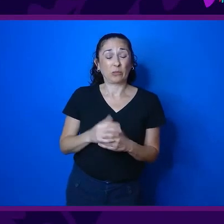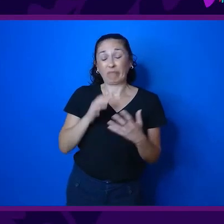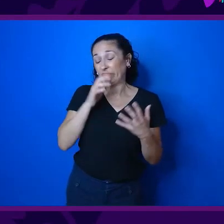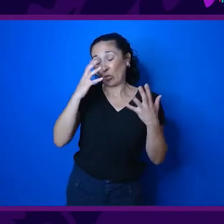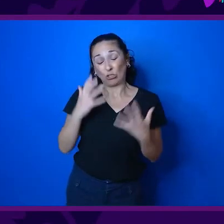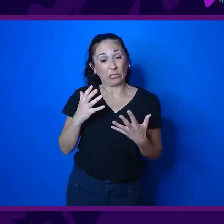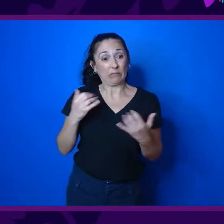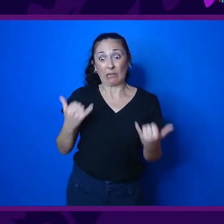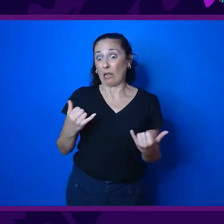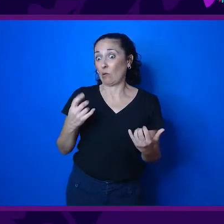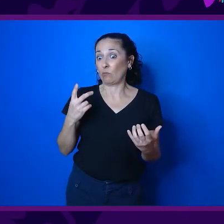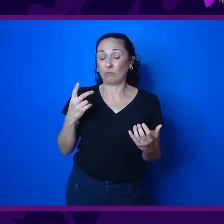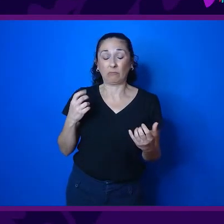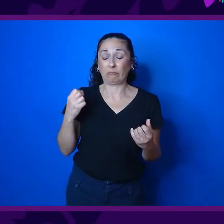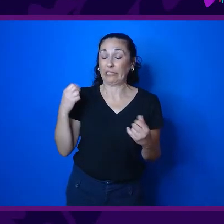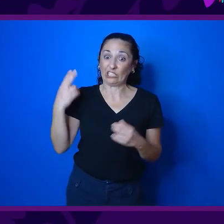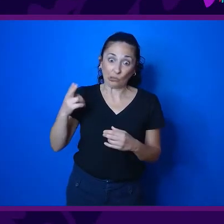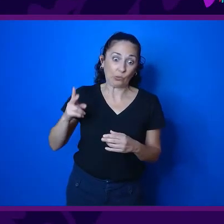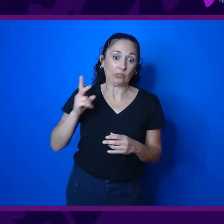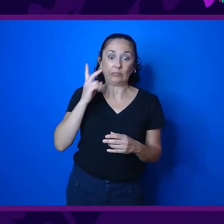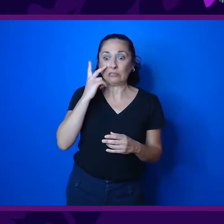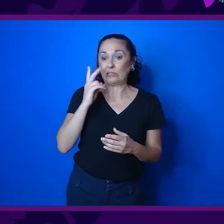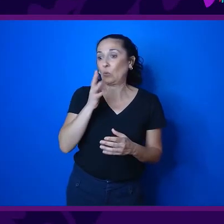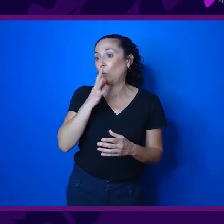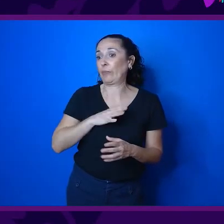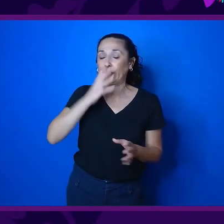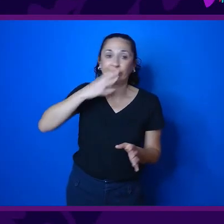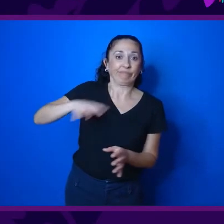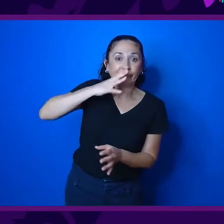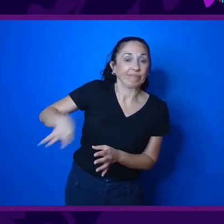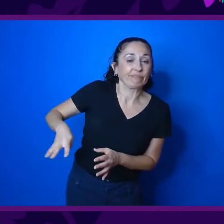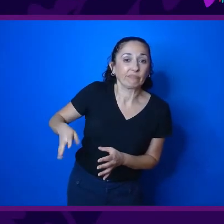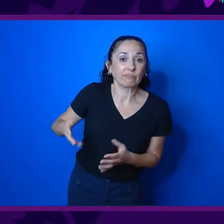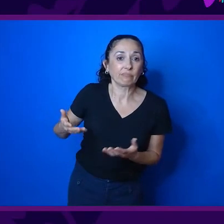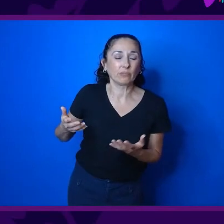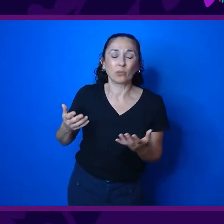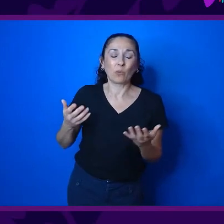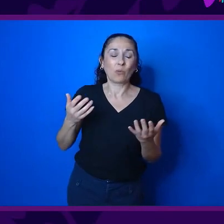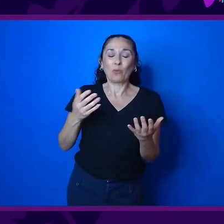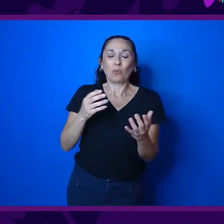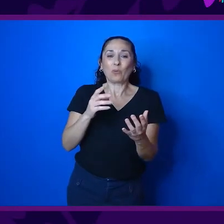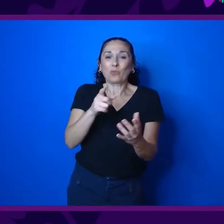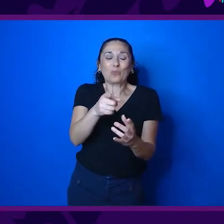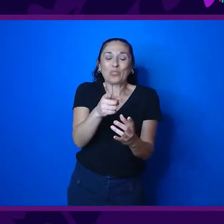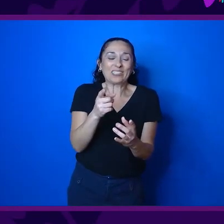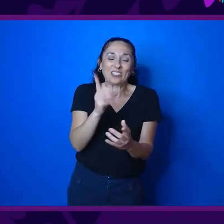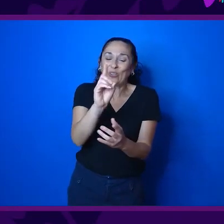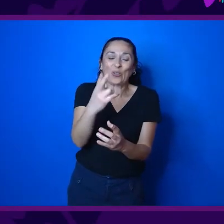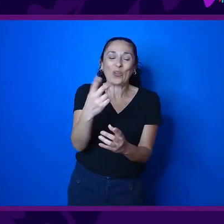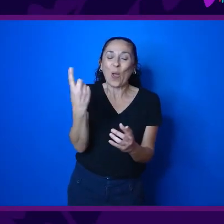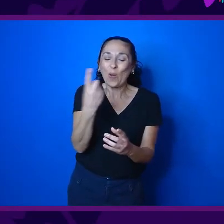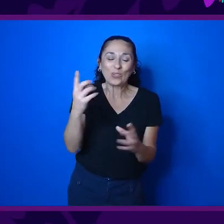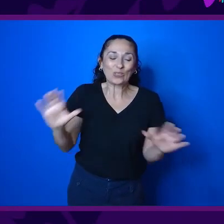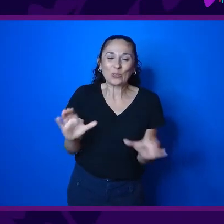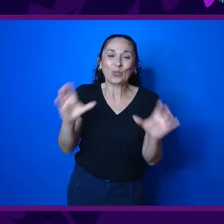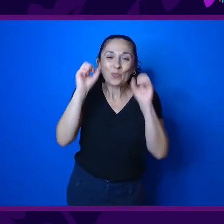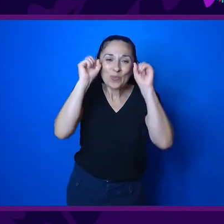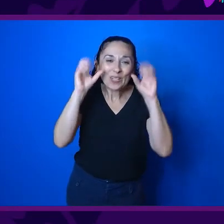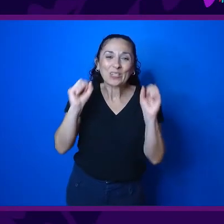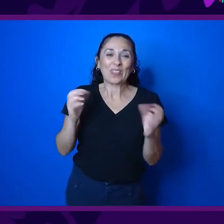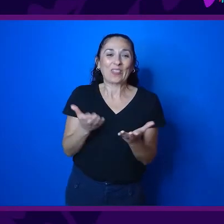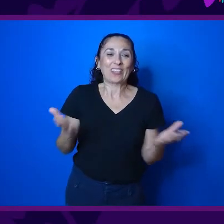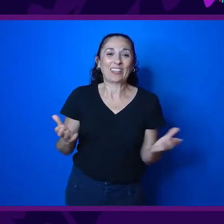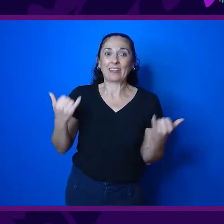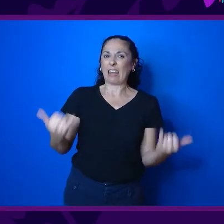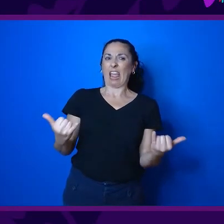out, but we've always been there and doing incredible things. And like, I love that, as people talk, like, now with independent film, we're getting more natural. And it's